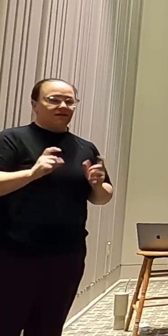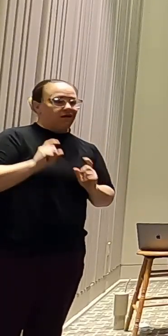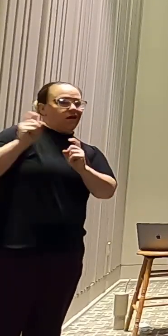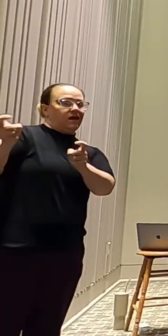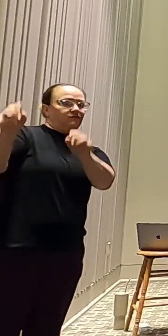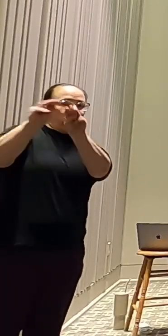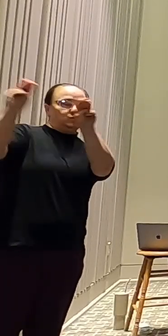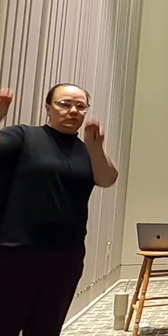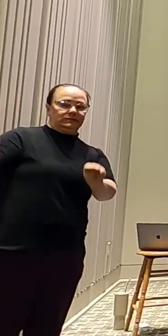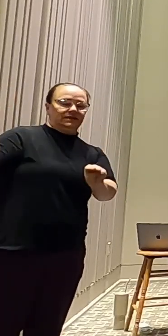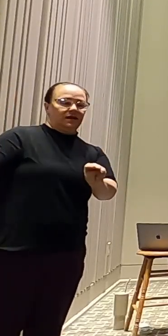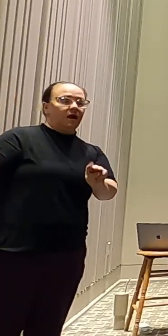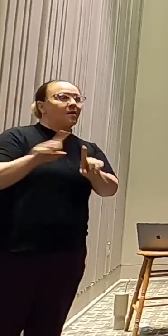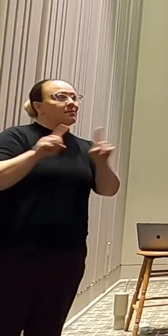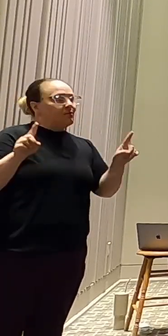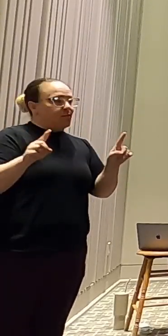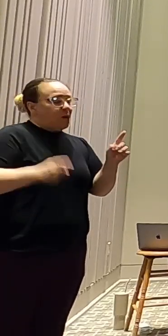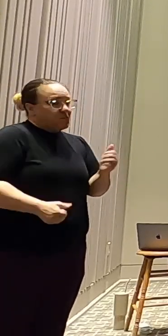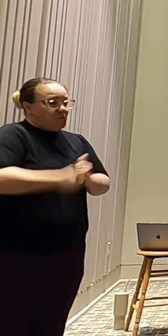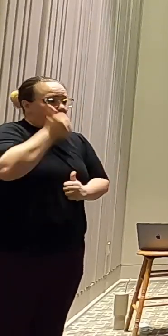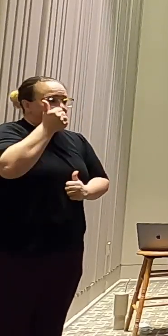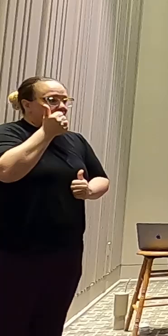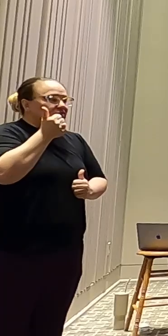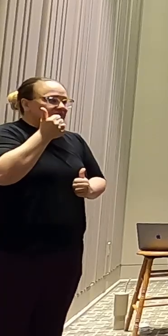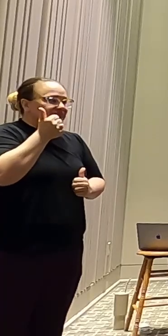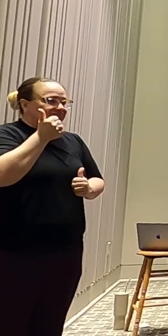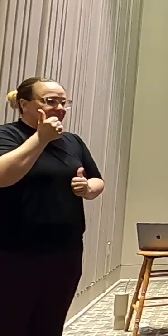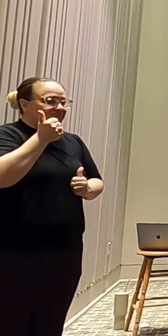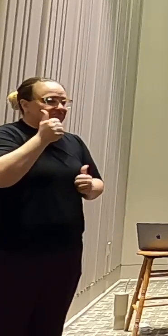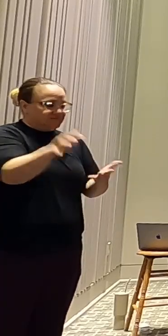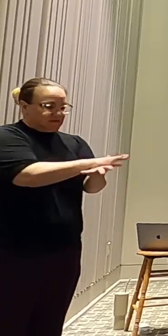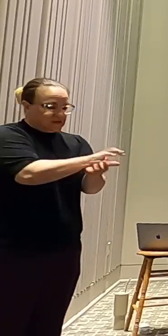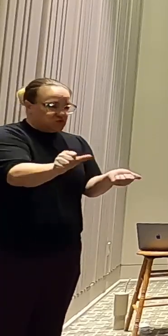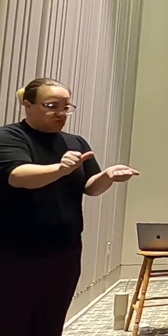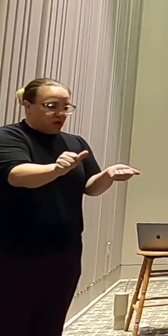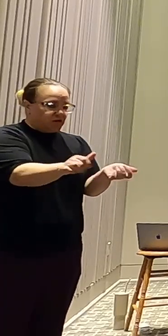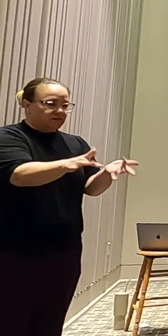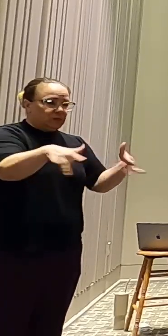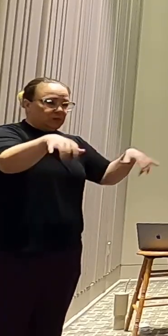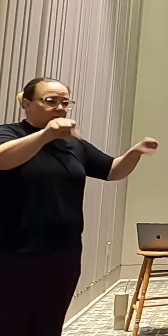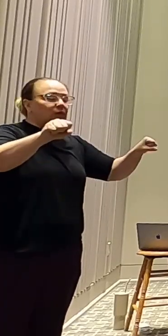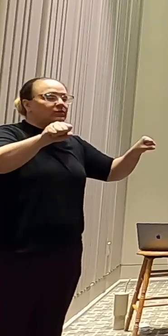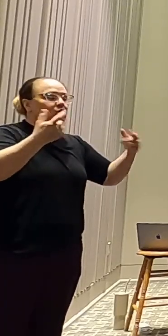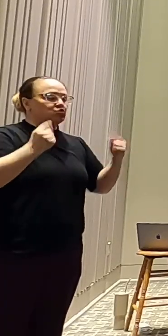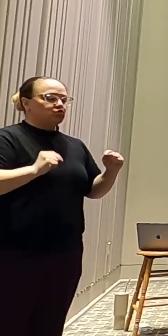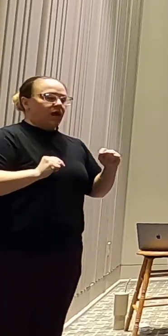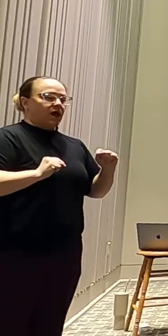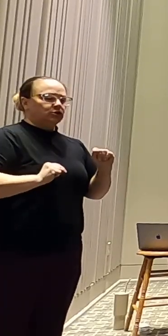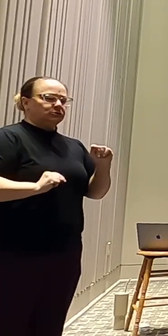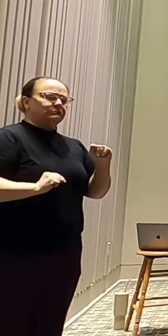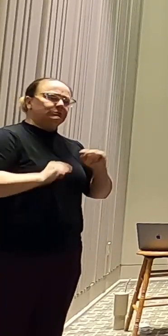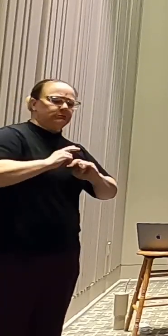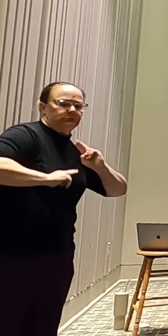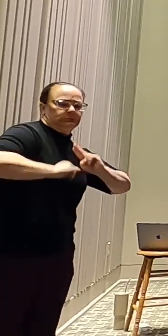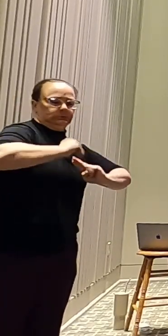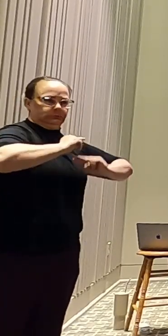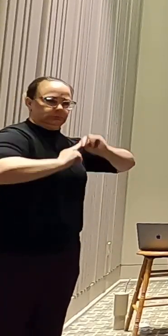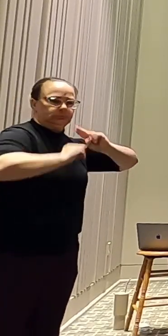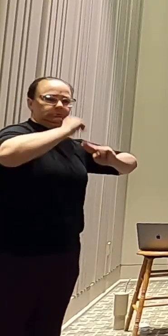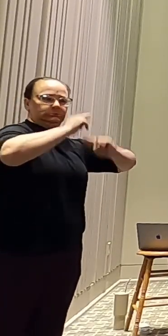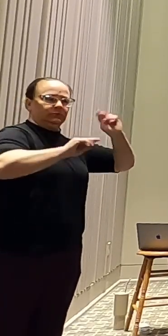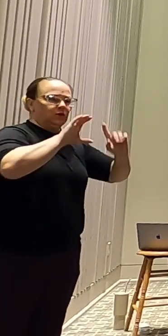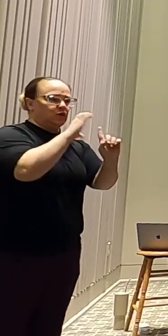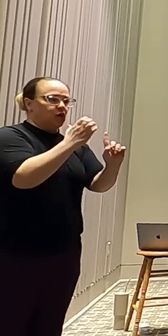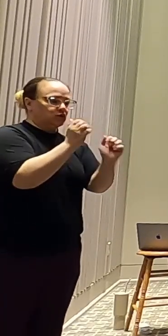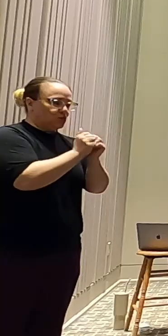to museums, but for the most part, they were destroyed. So sort of trying to rebuild this culture without having anything